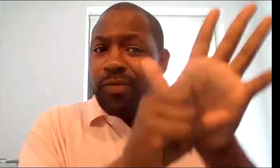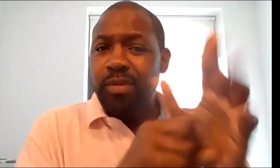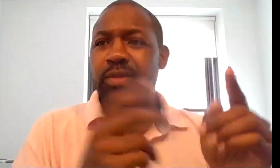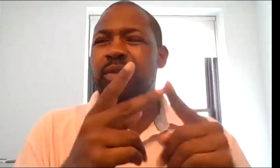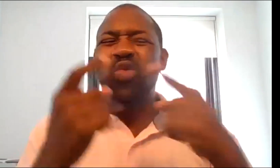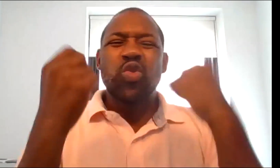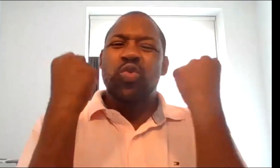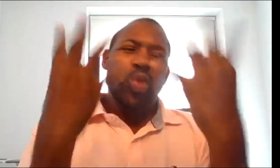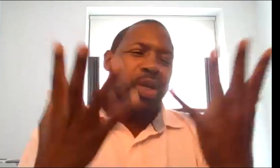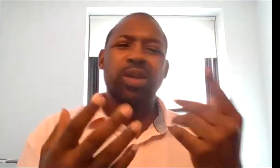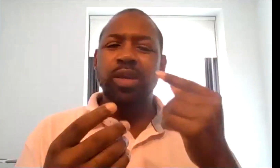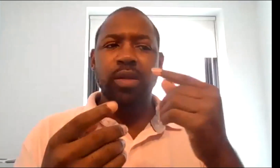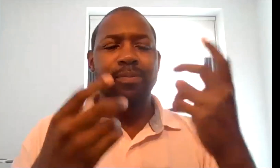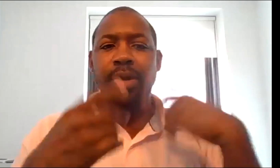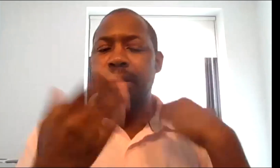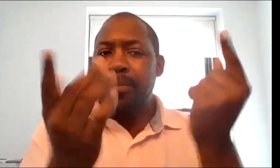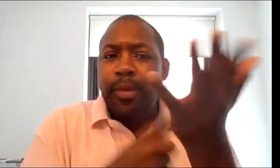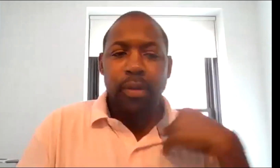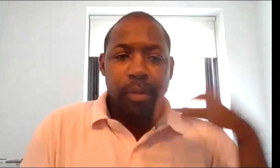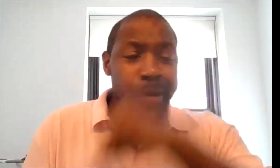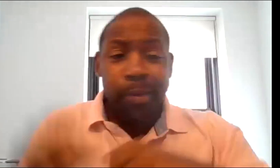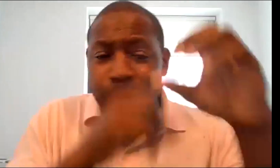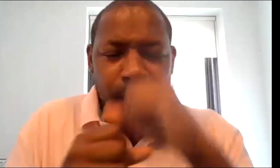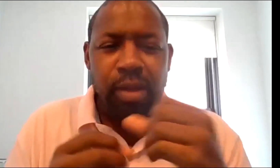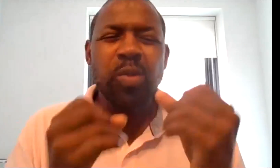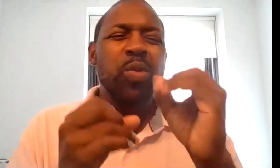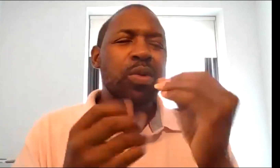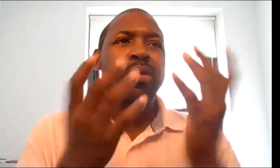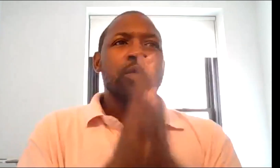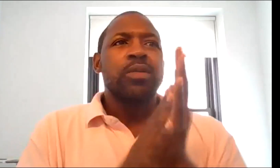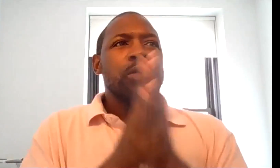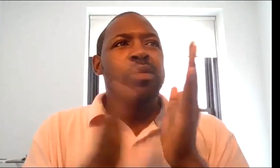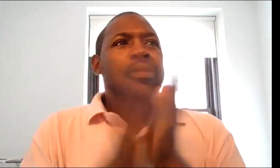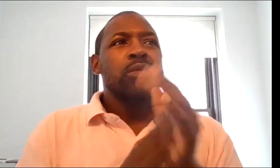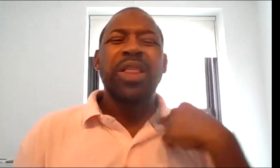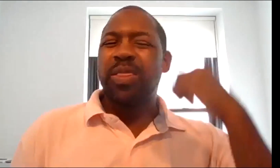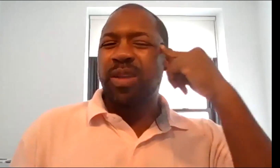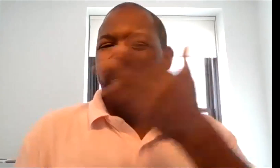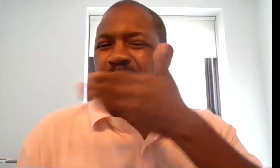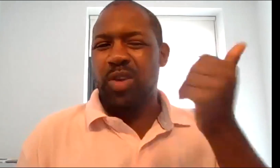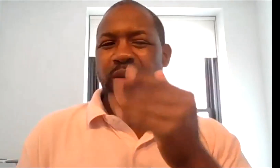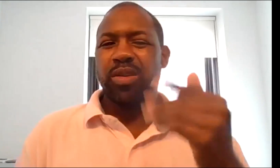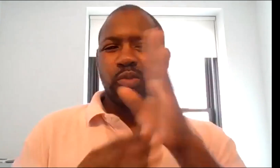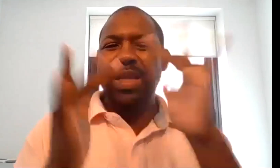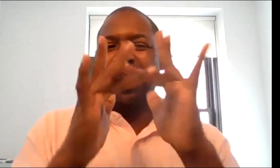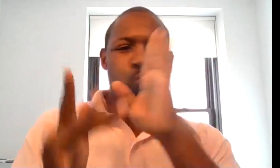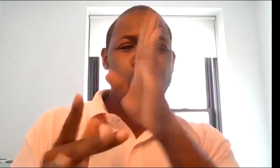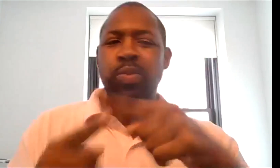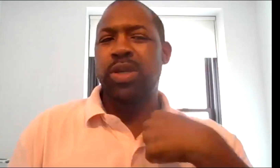missed. You know, I don't want it to get mixed in with COVID and unemployment and all the other issues that we're tackling right now. I think it would be good to